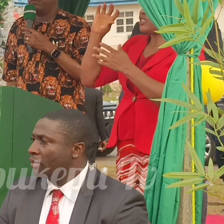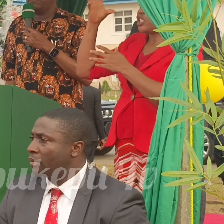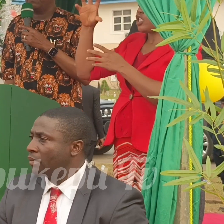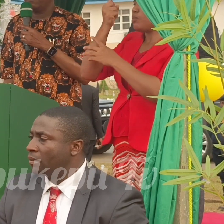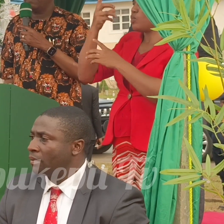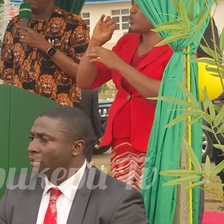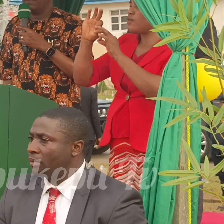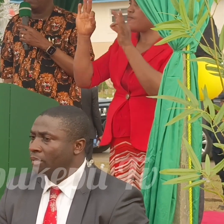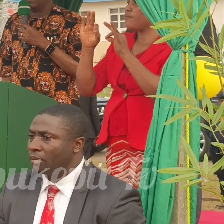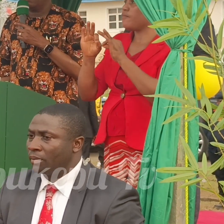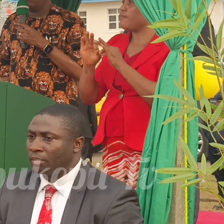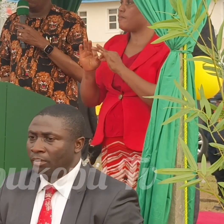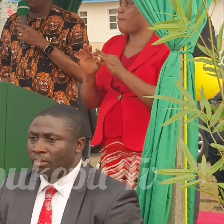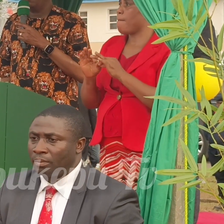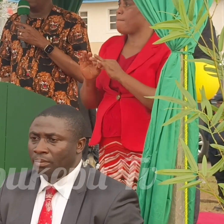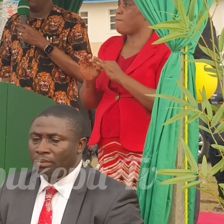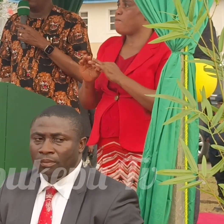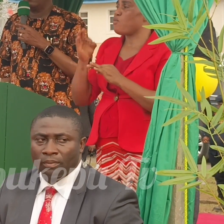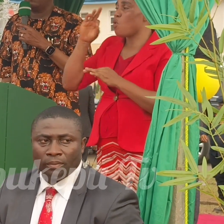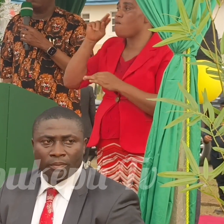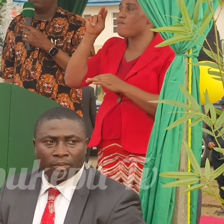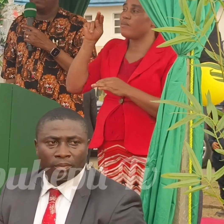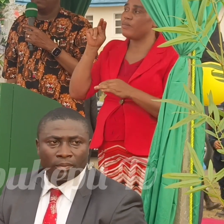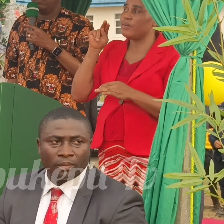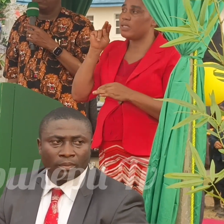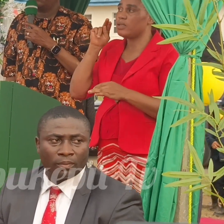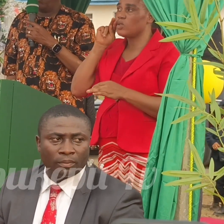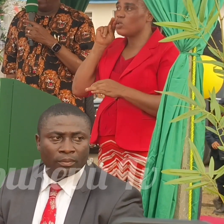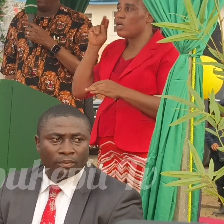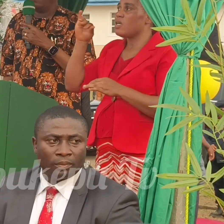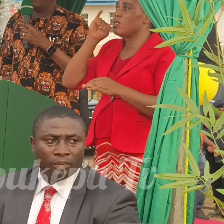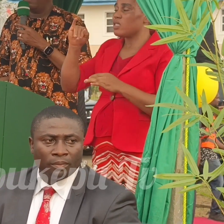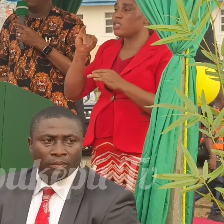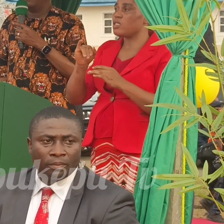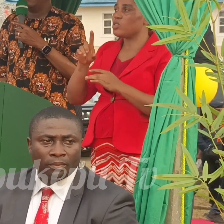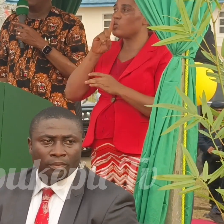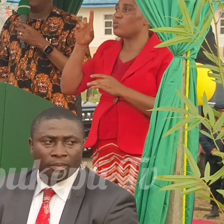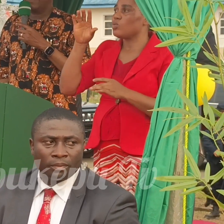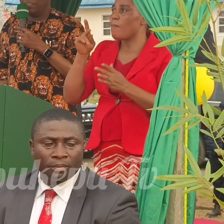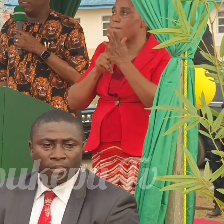problem of Nigeria is purely